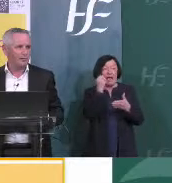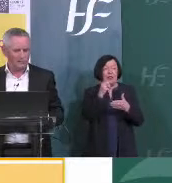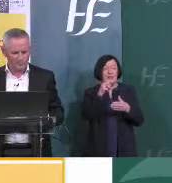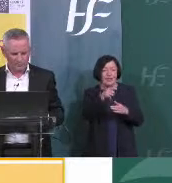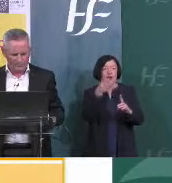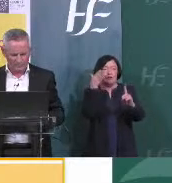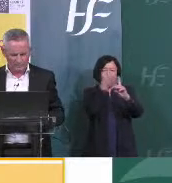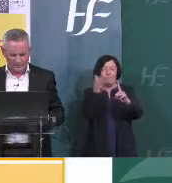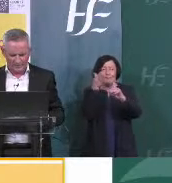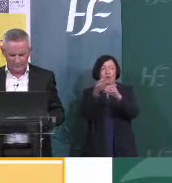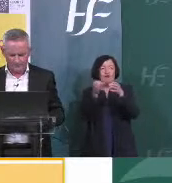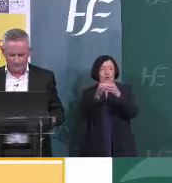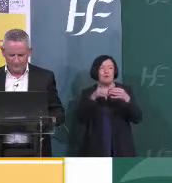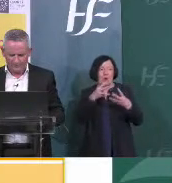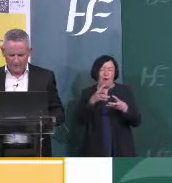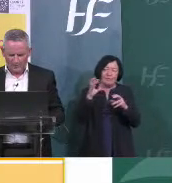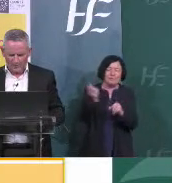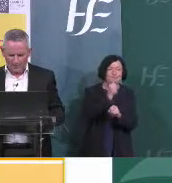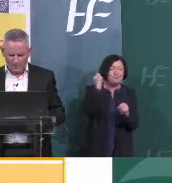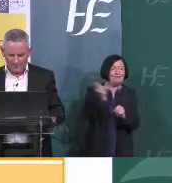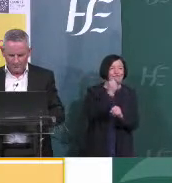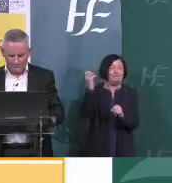the target groups we were trying to get to.